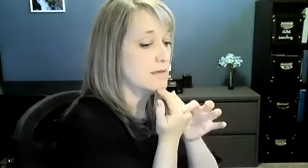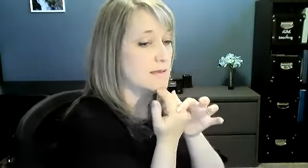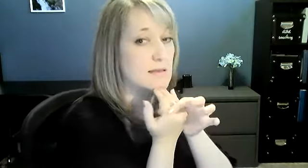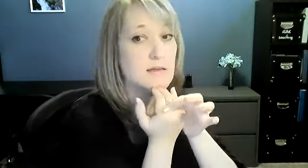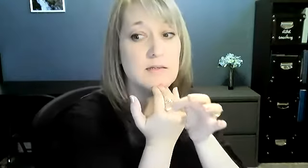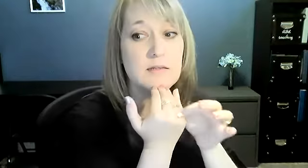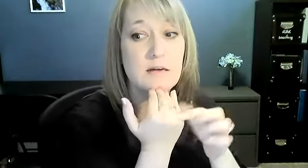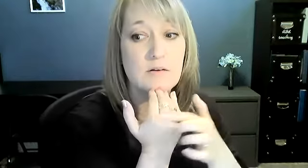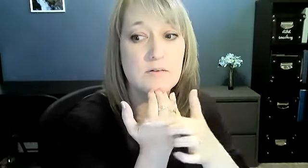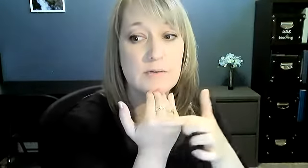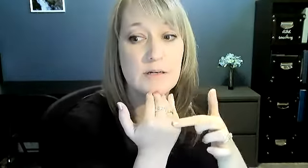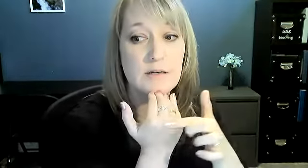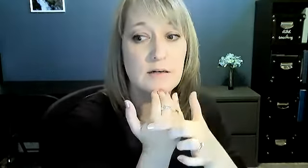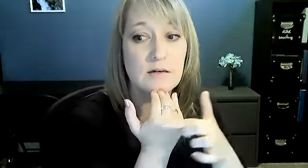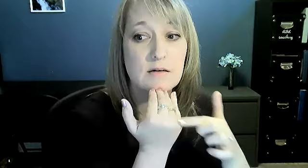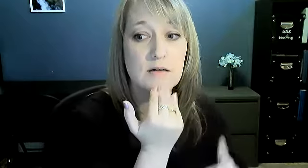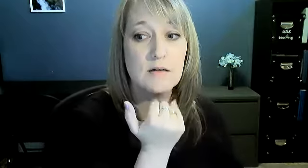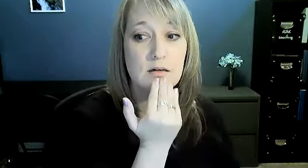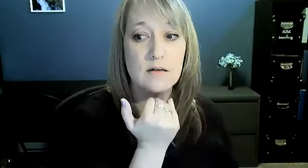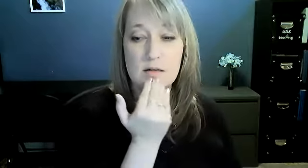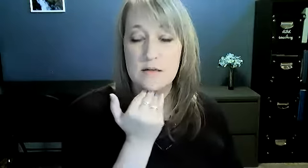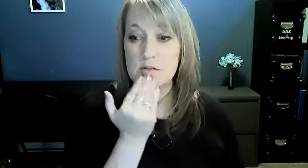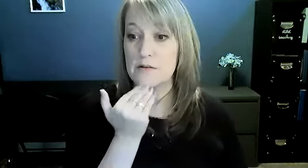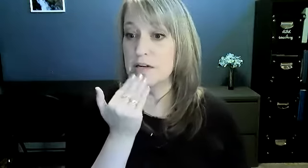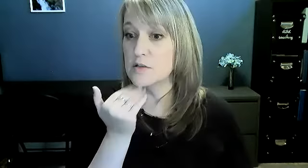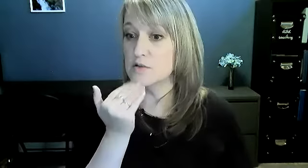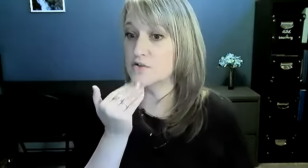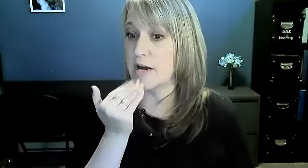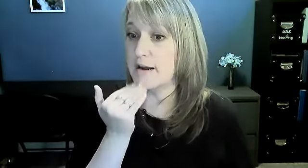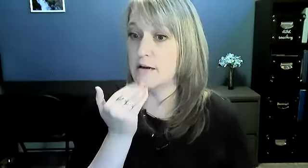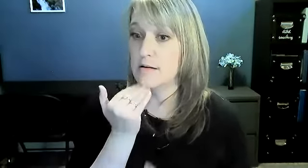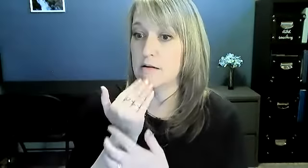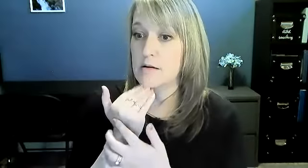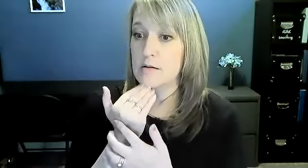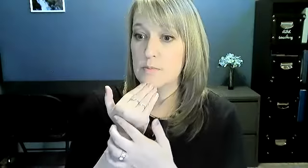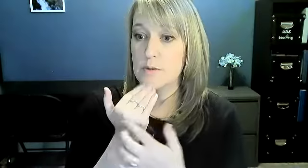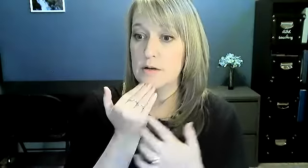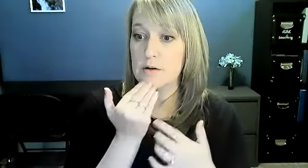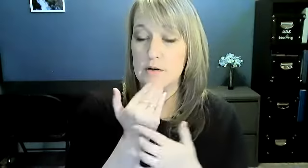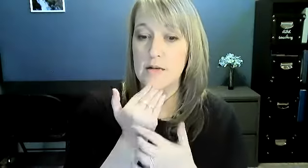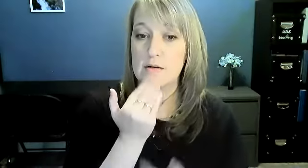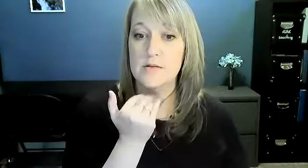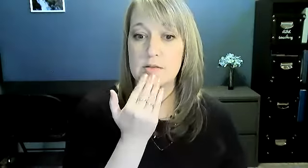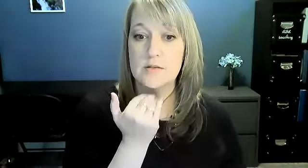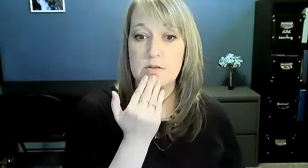in these knuckles right here. So your fingers are straight, but your knuckles do the